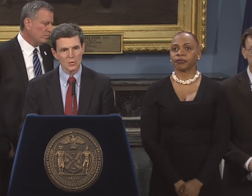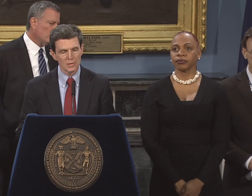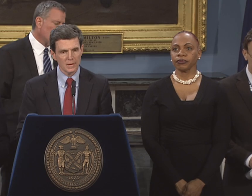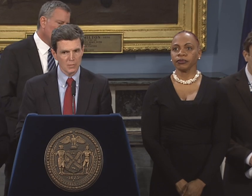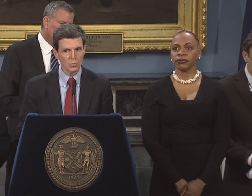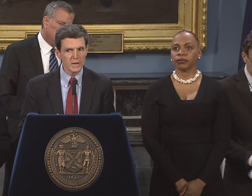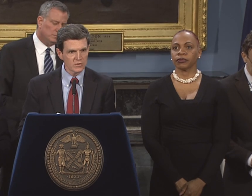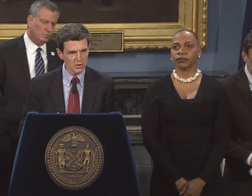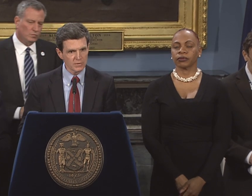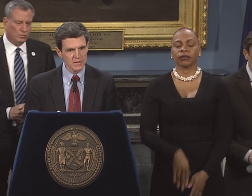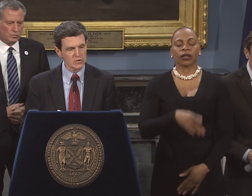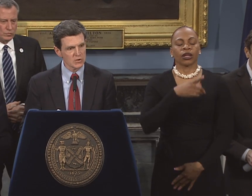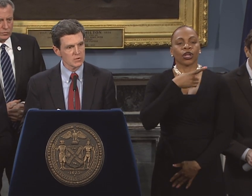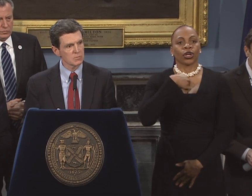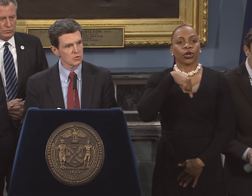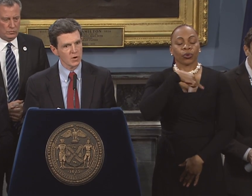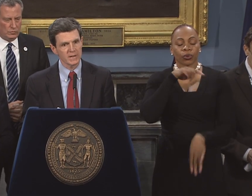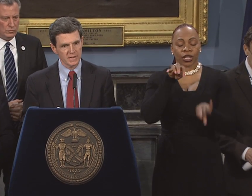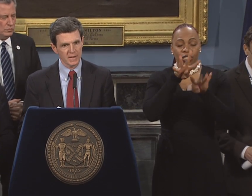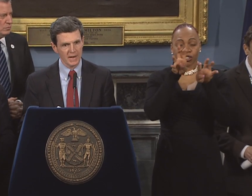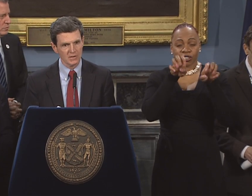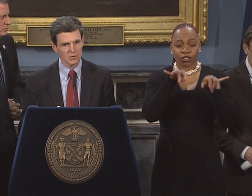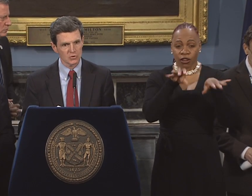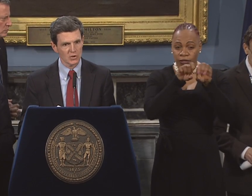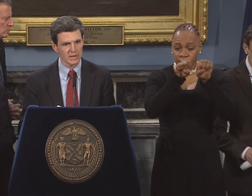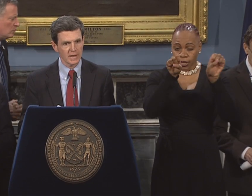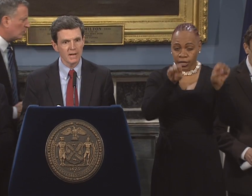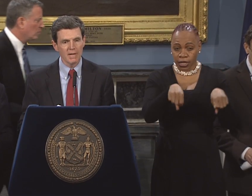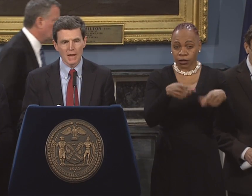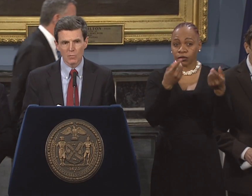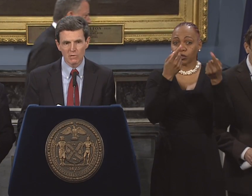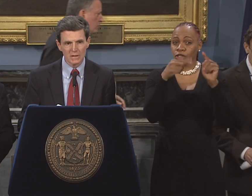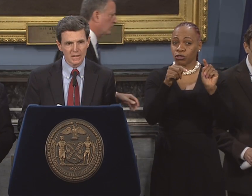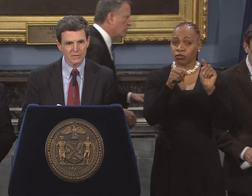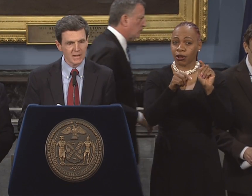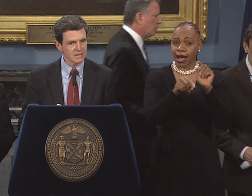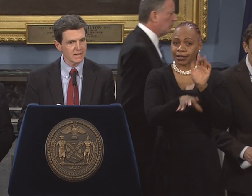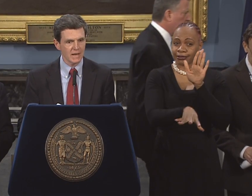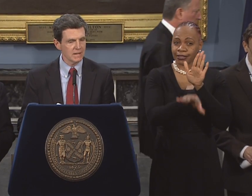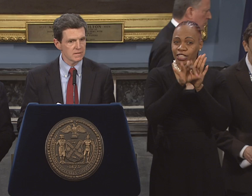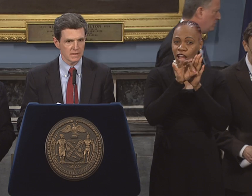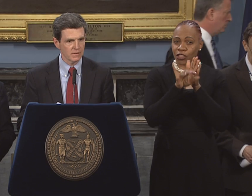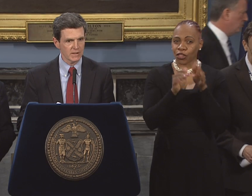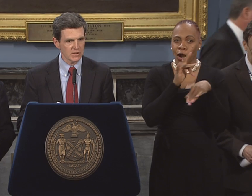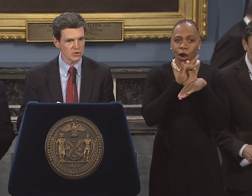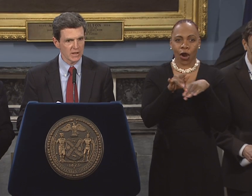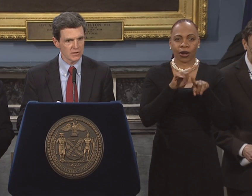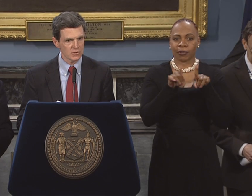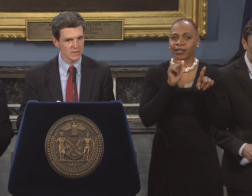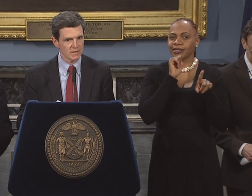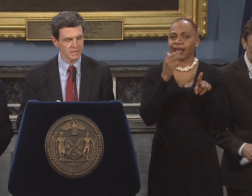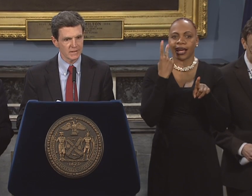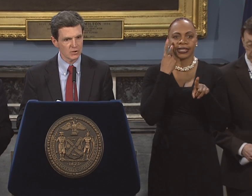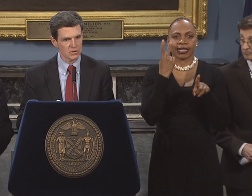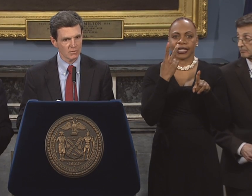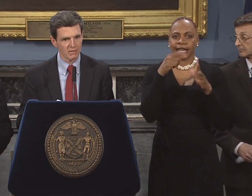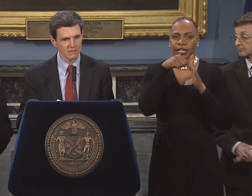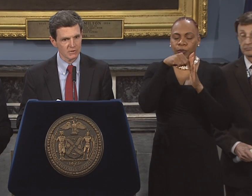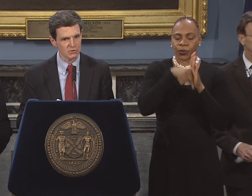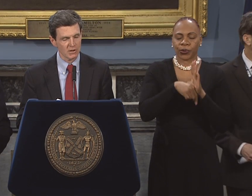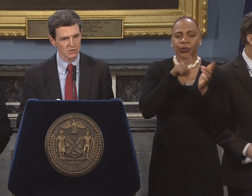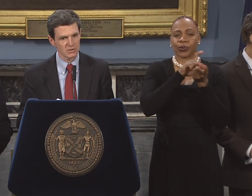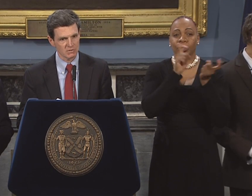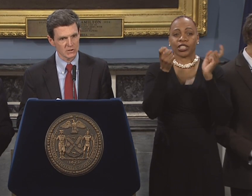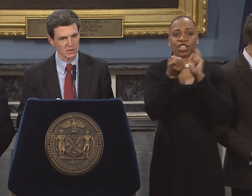Yes, so we survey the system to try to detect those early, and we really have not seen any significant change in the condition of